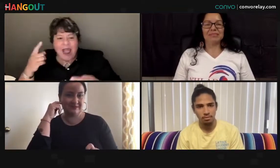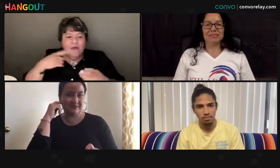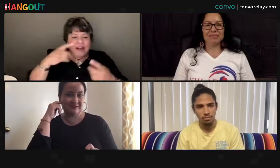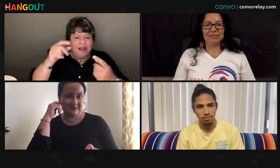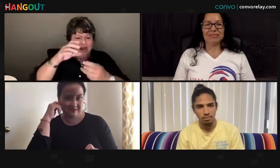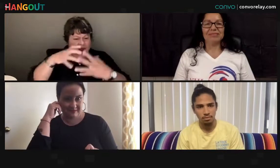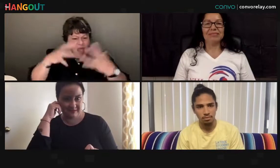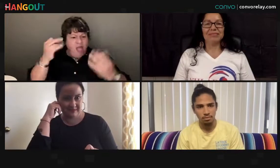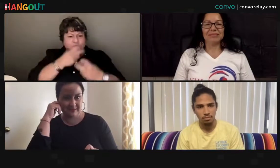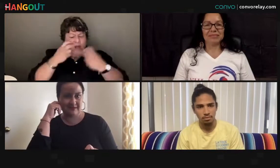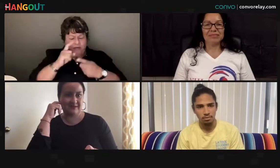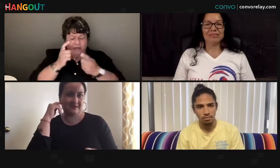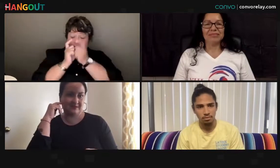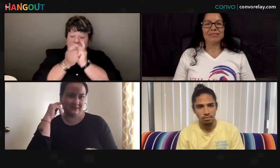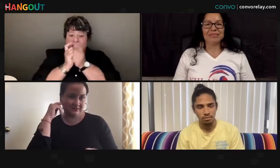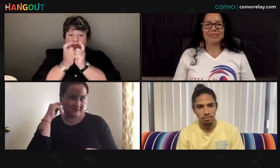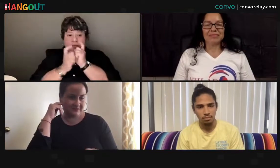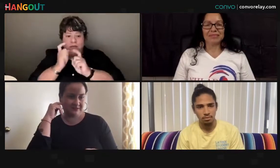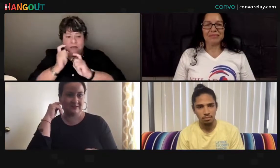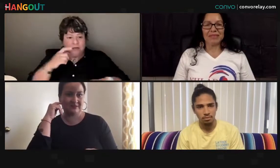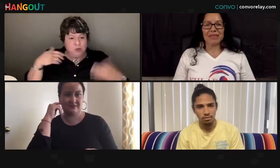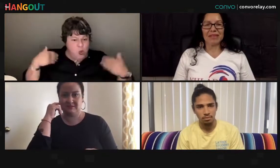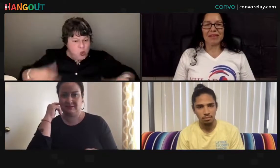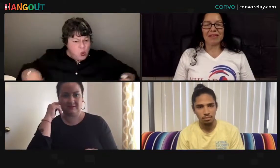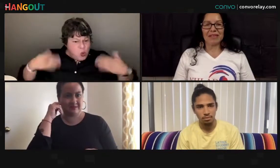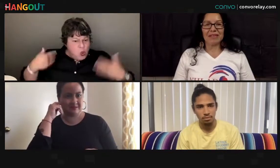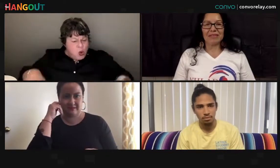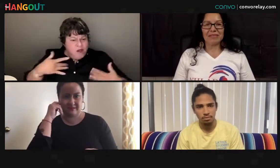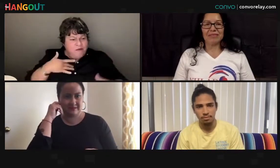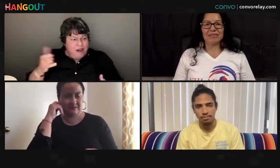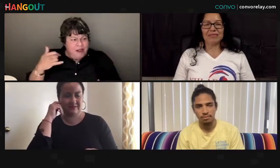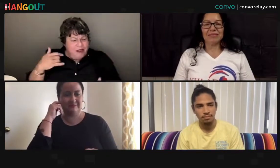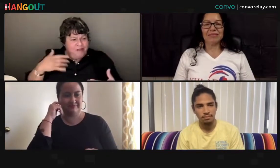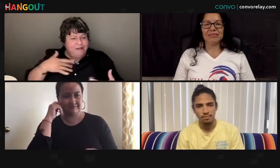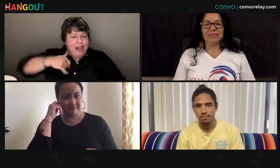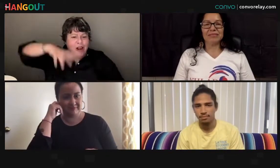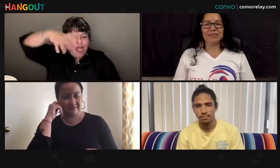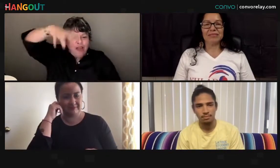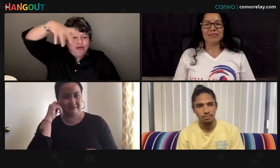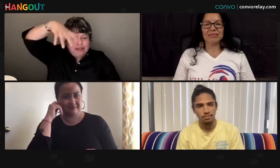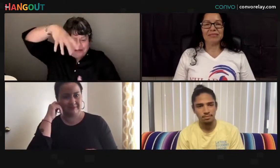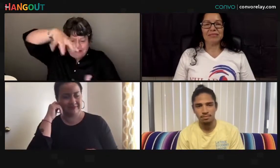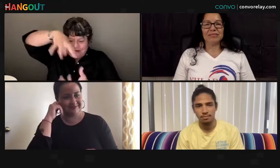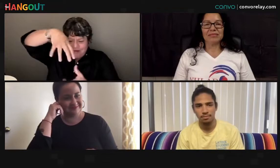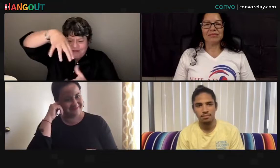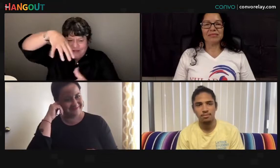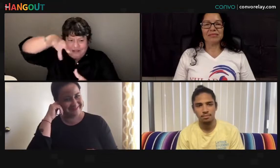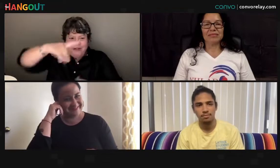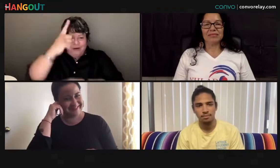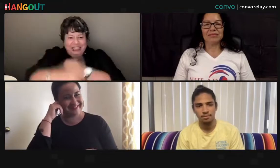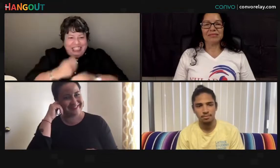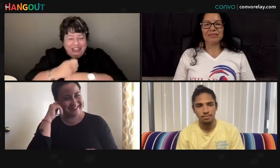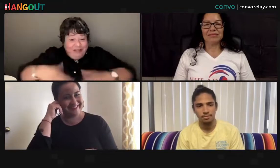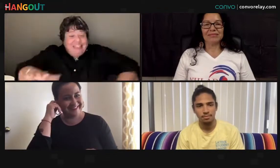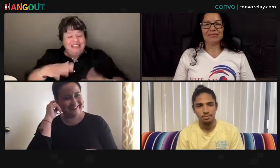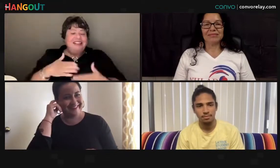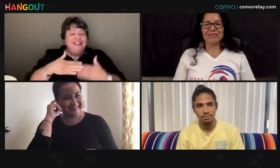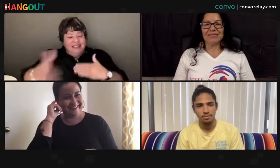course. I had to start lip reading and start learning how to pronounce all these different words. And I felt like my identity was